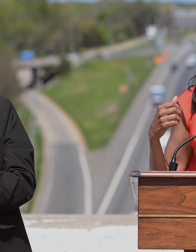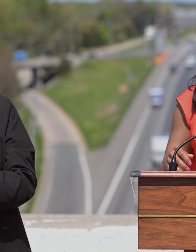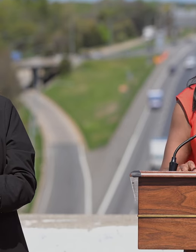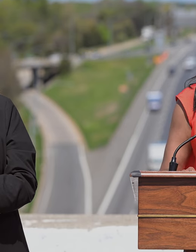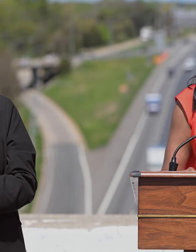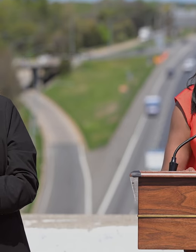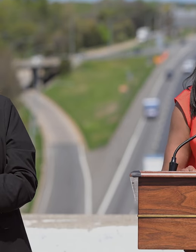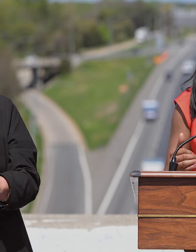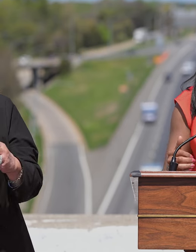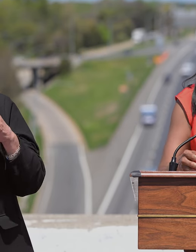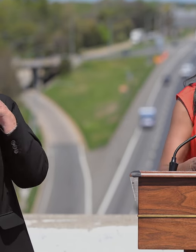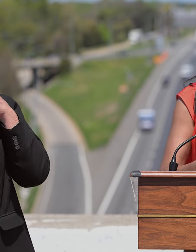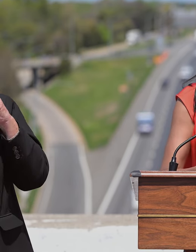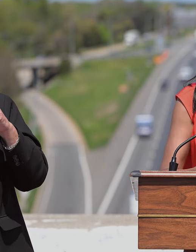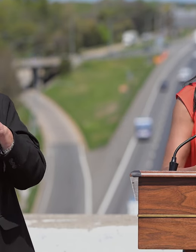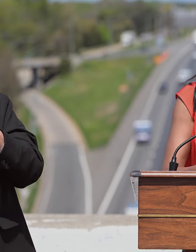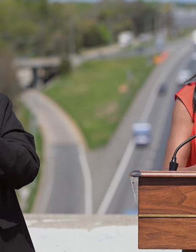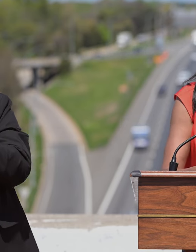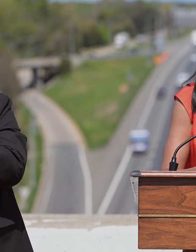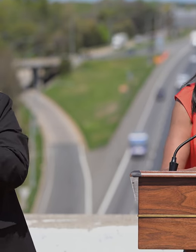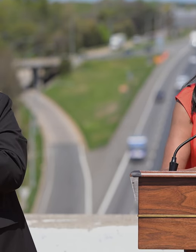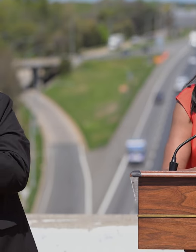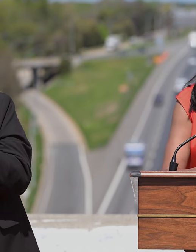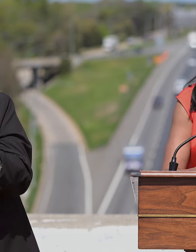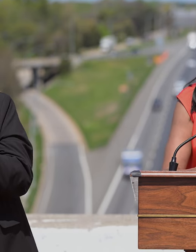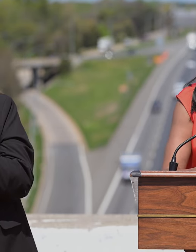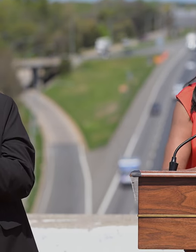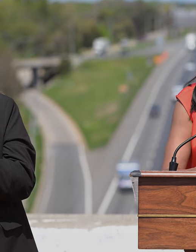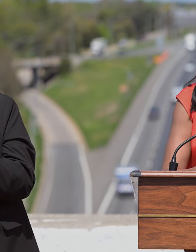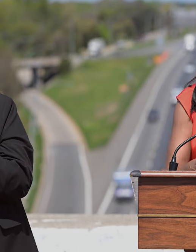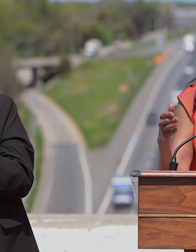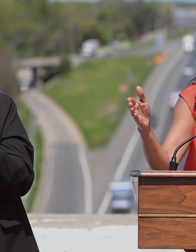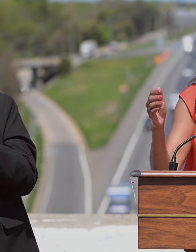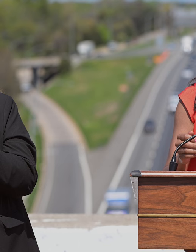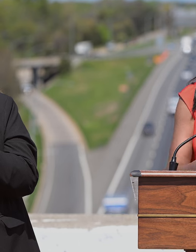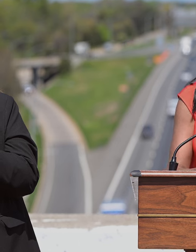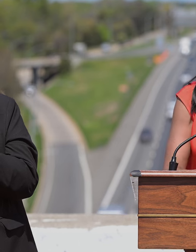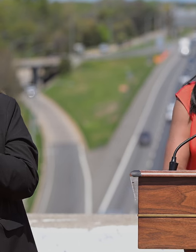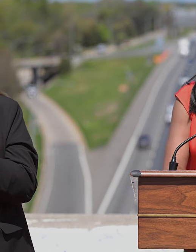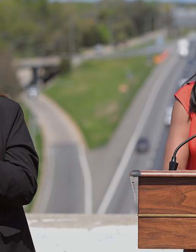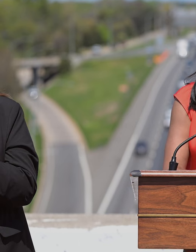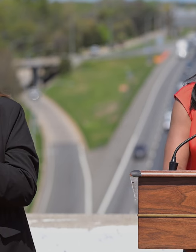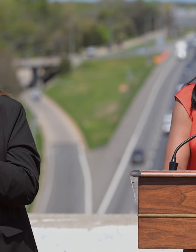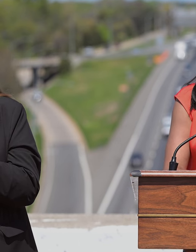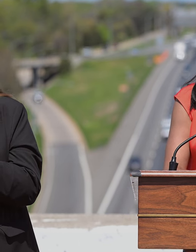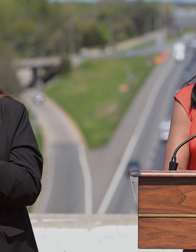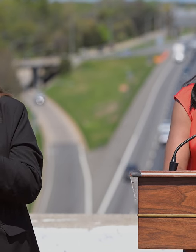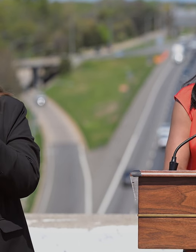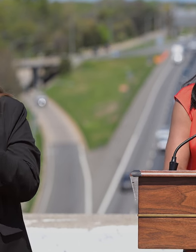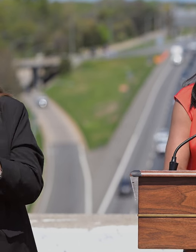loudly because of all the noises behind us, so I hope you don't mind that. First off, I want to say, Jolene, thank you for that